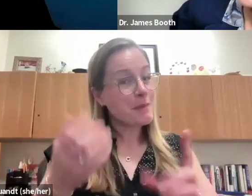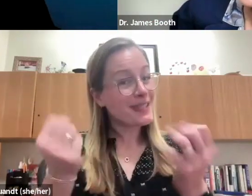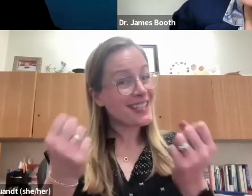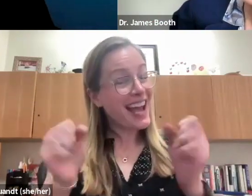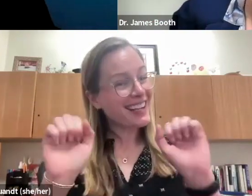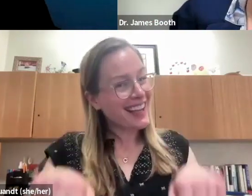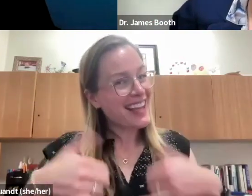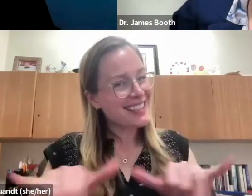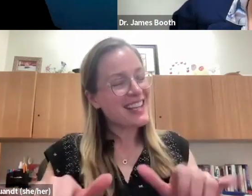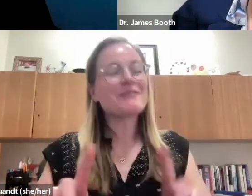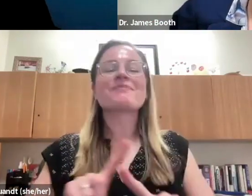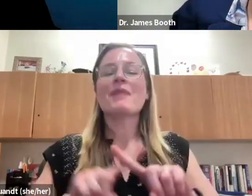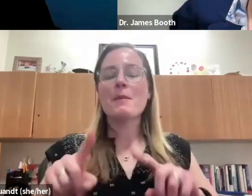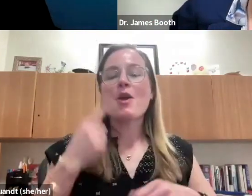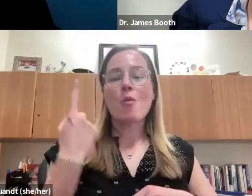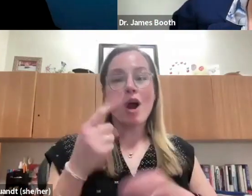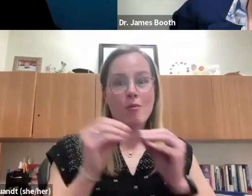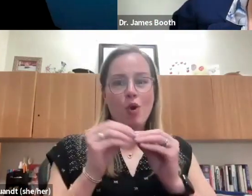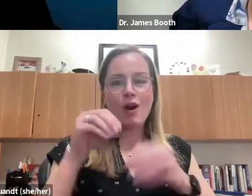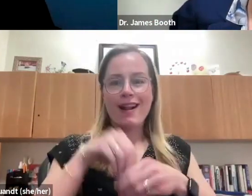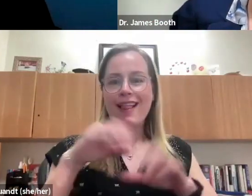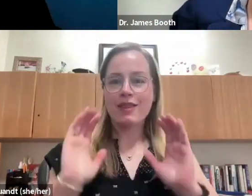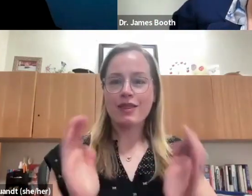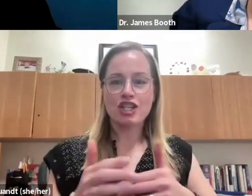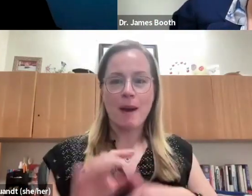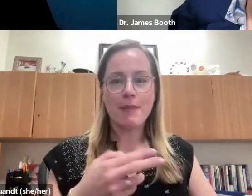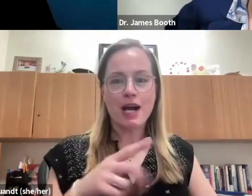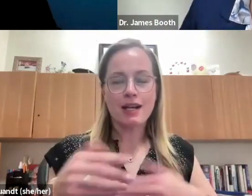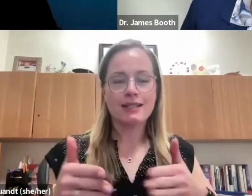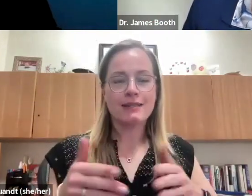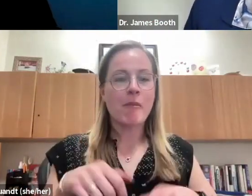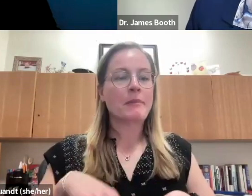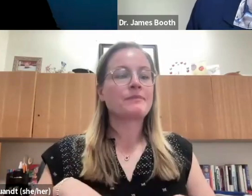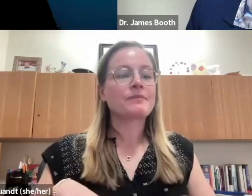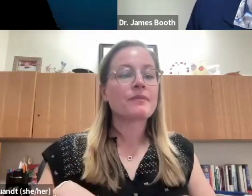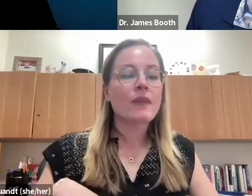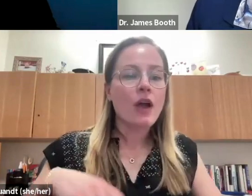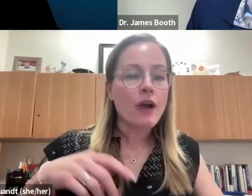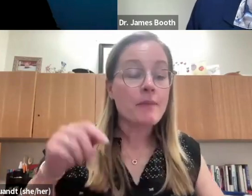And if anybody wants to come up and sign their question, they still can, but one more in the Q&A.